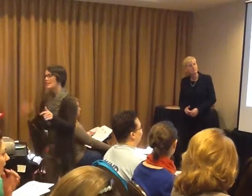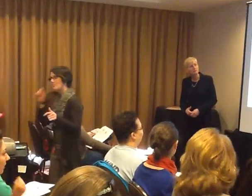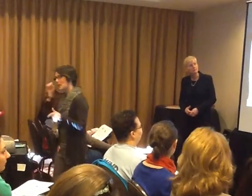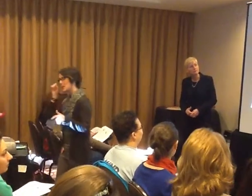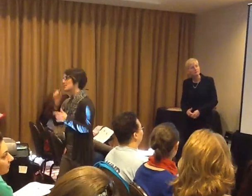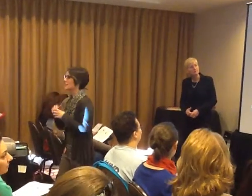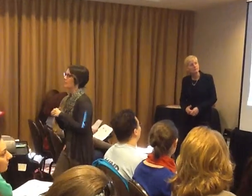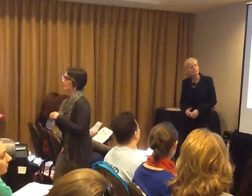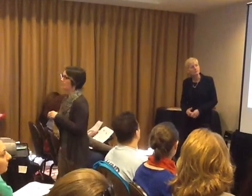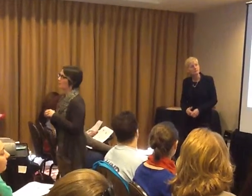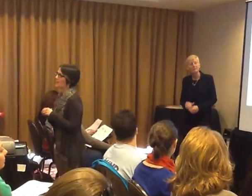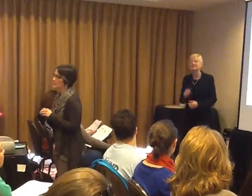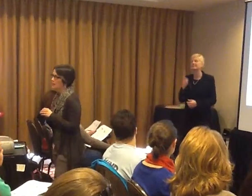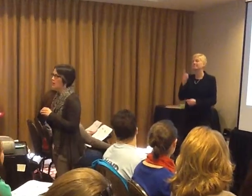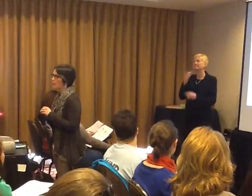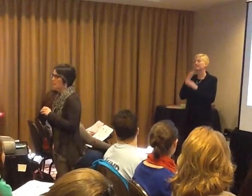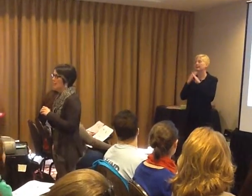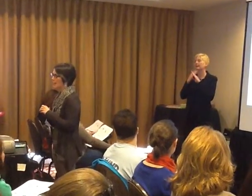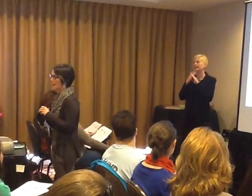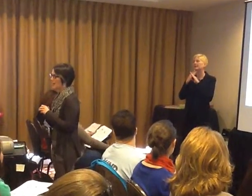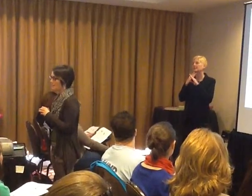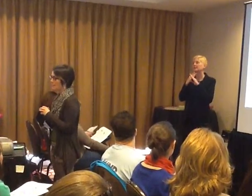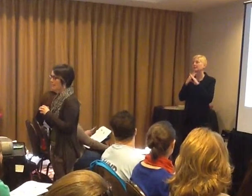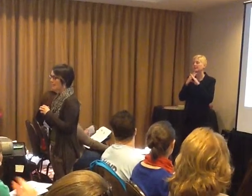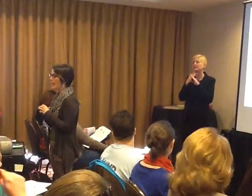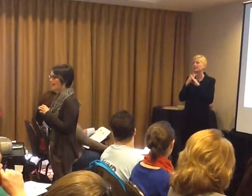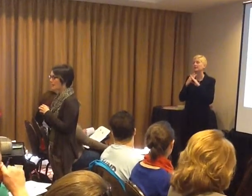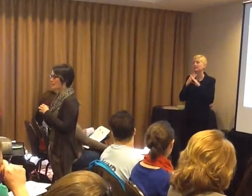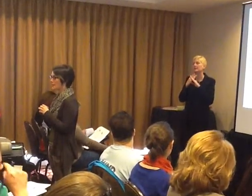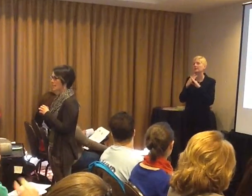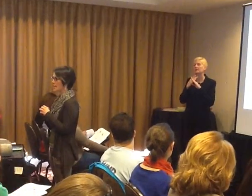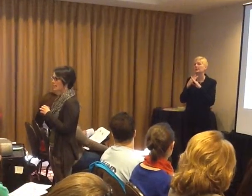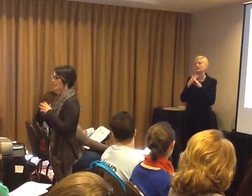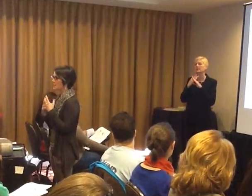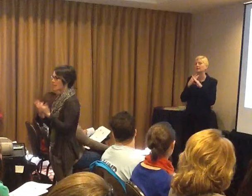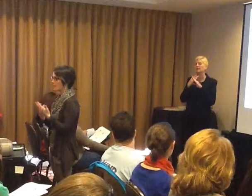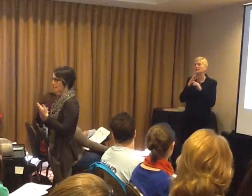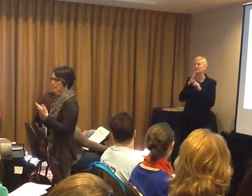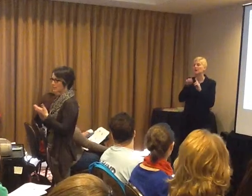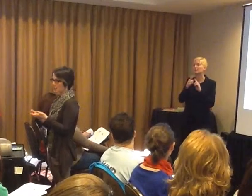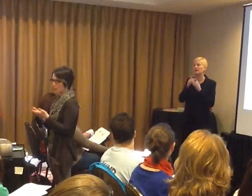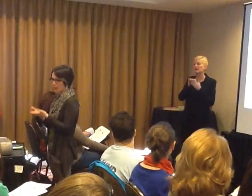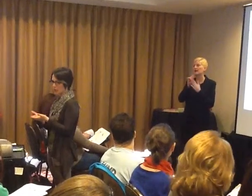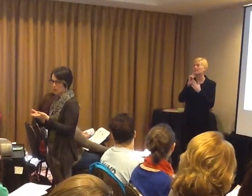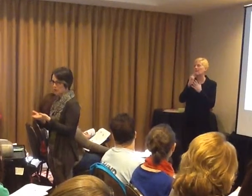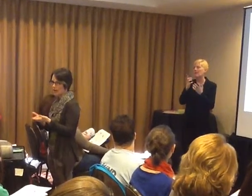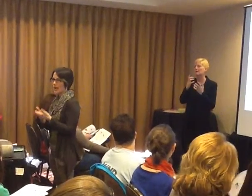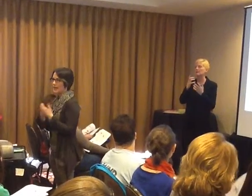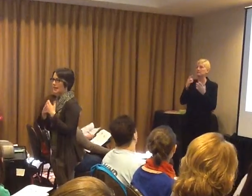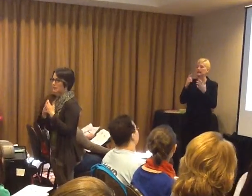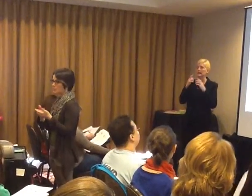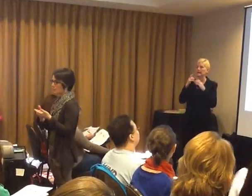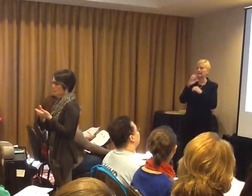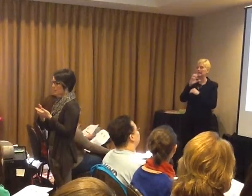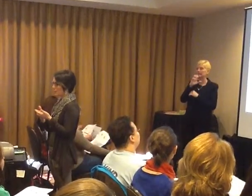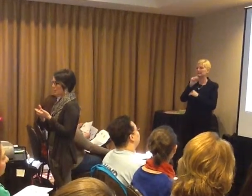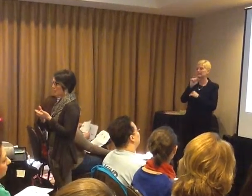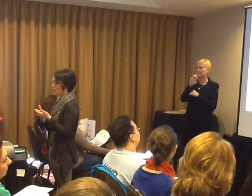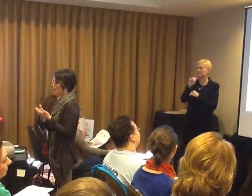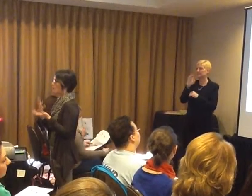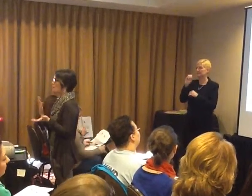One of the barriers that they did talk about at length is that idea of simultaneous communication, and how some